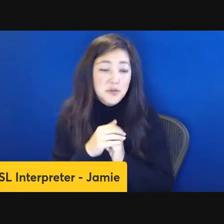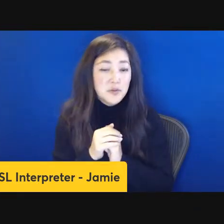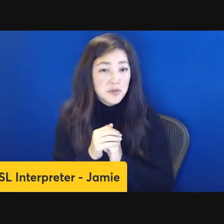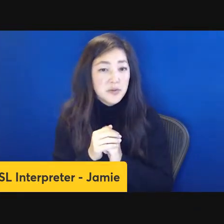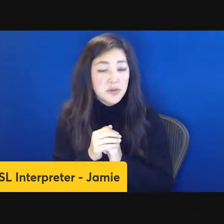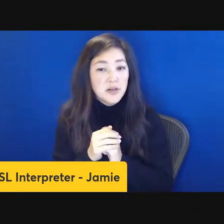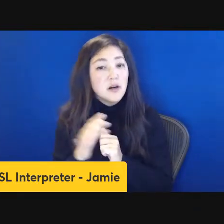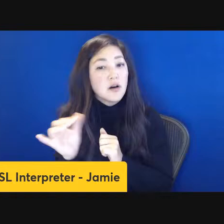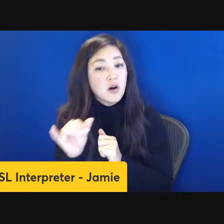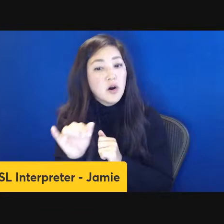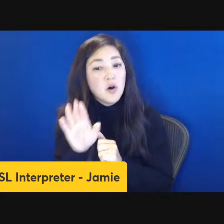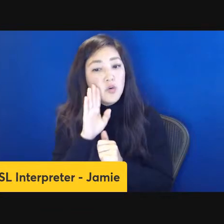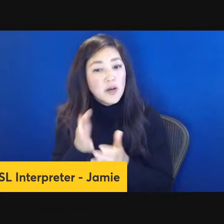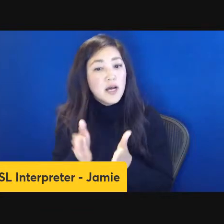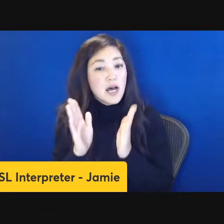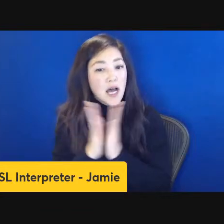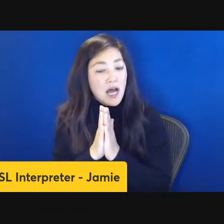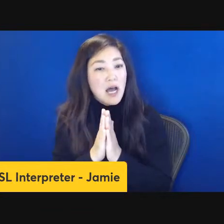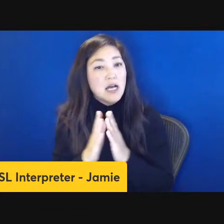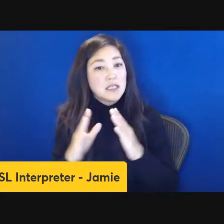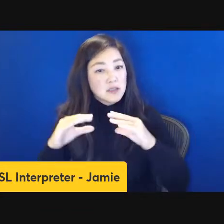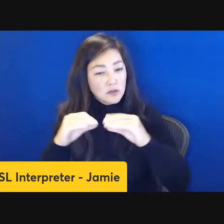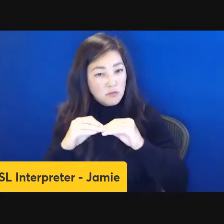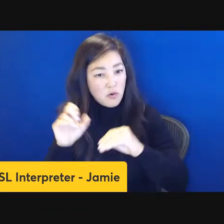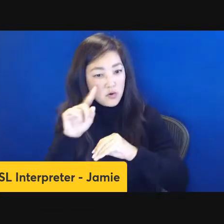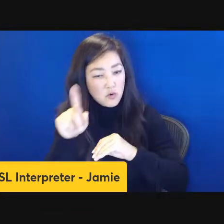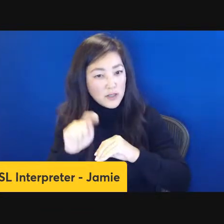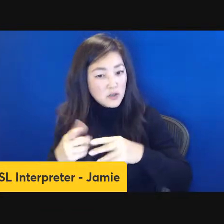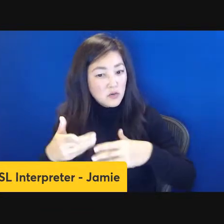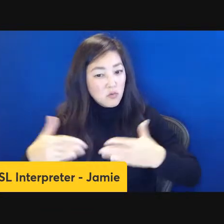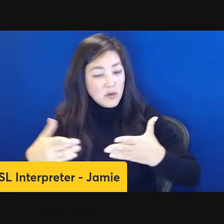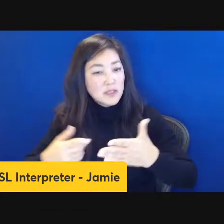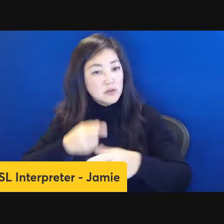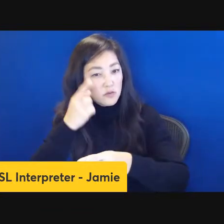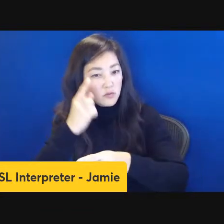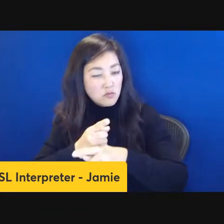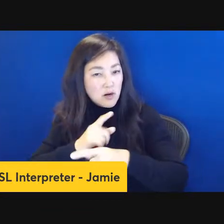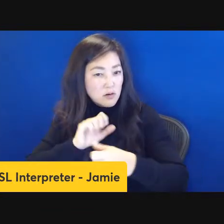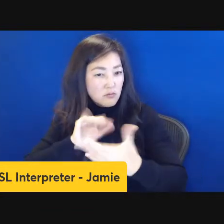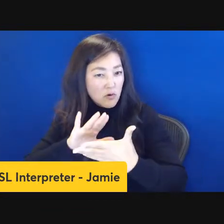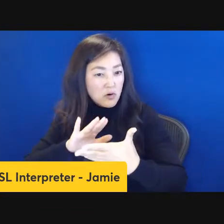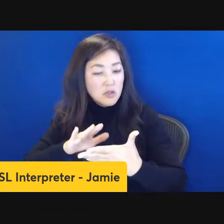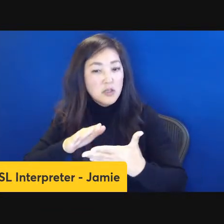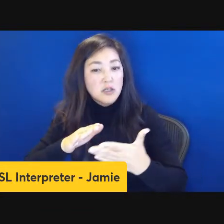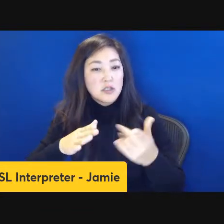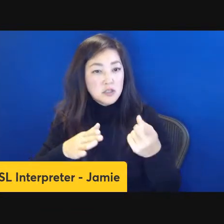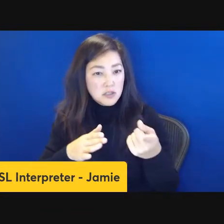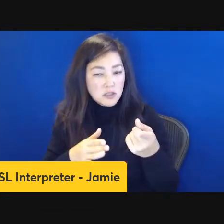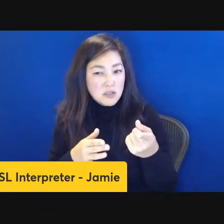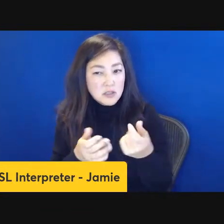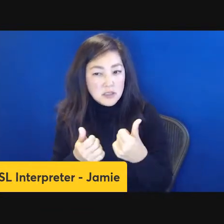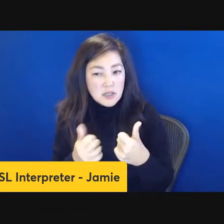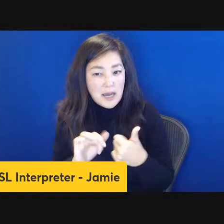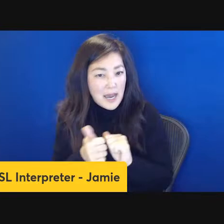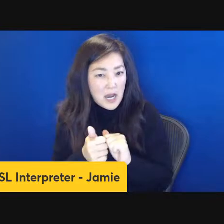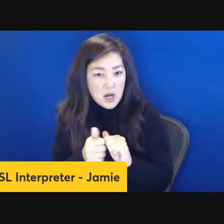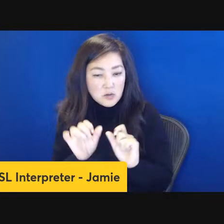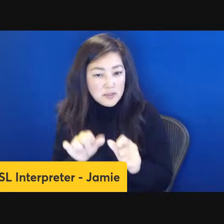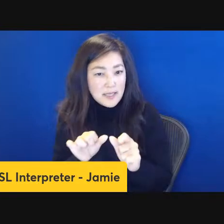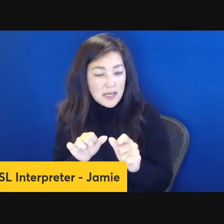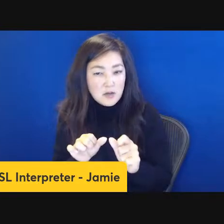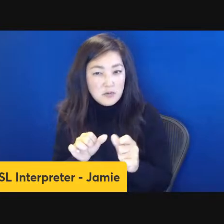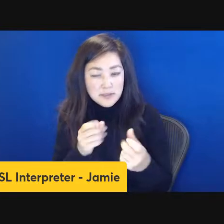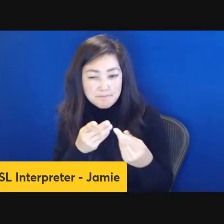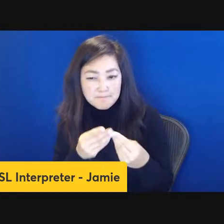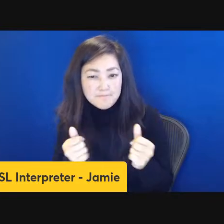ask more questions. What is the correct way then moving forward to address some of the issues that